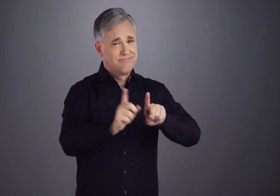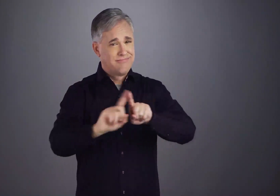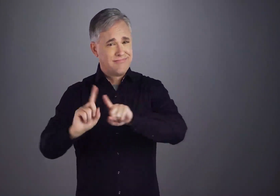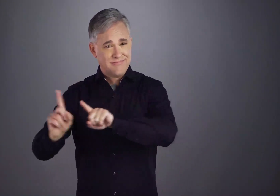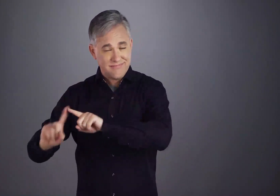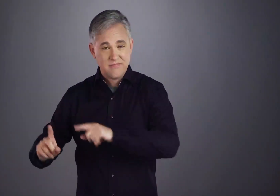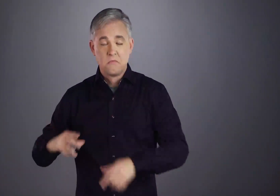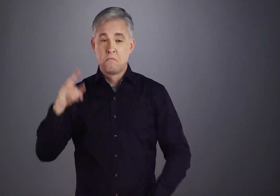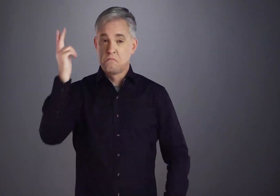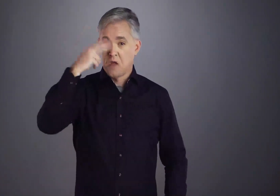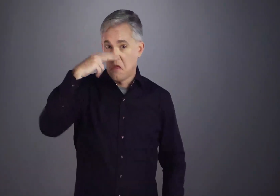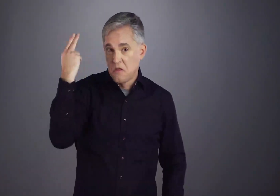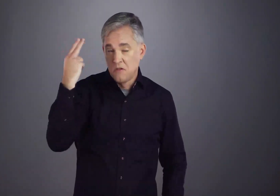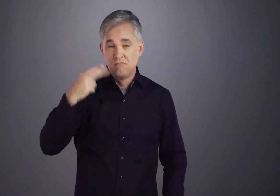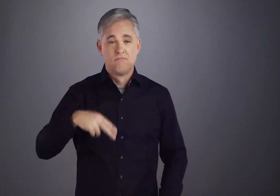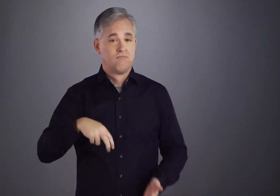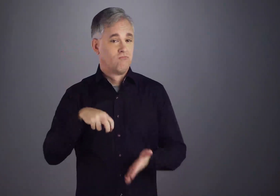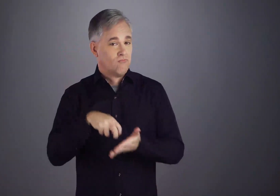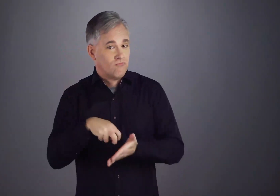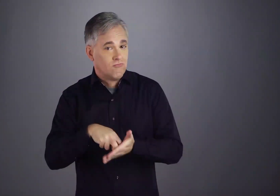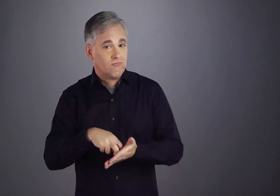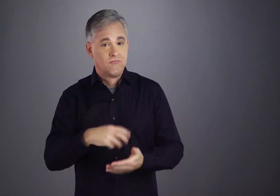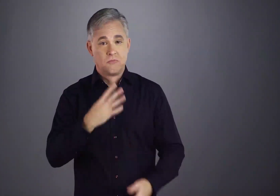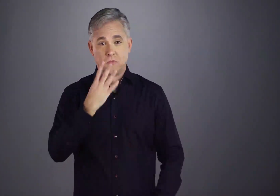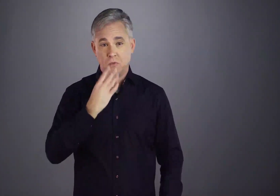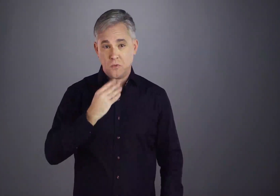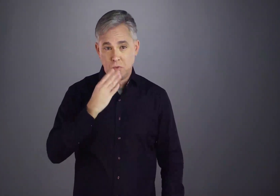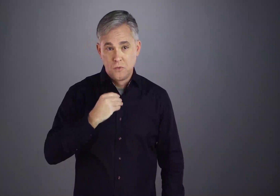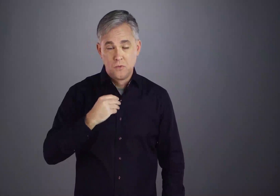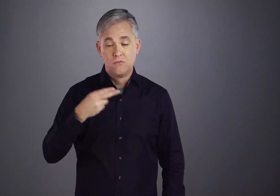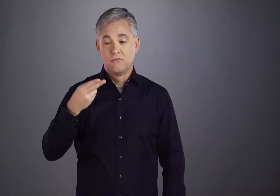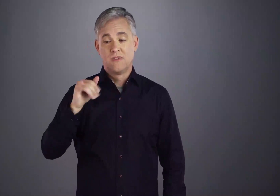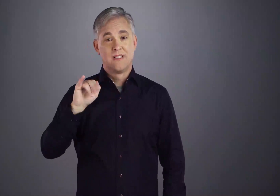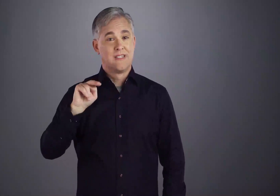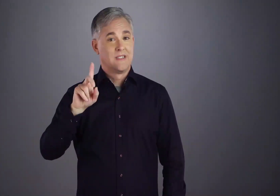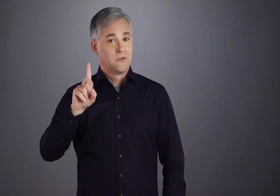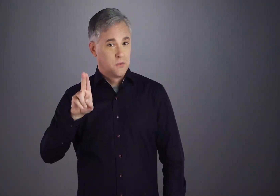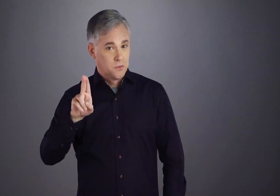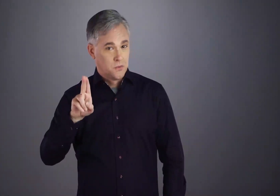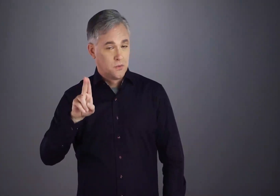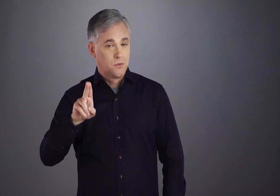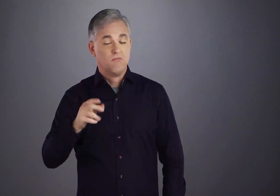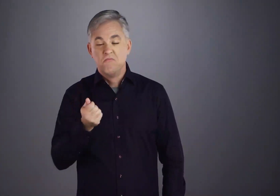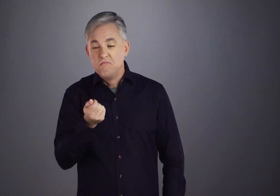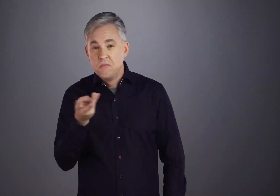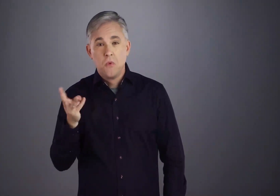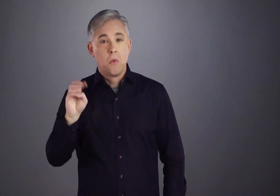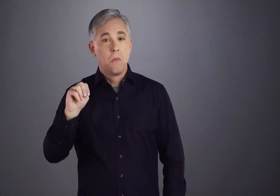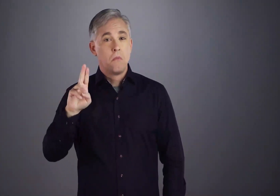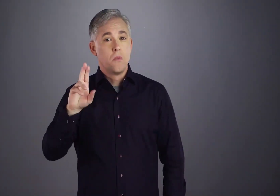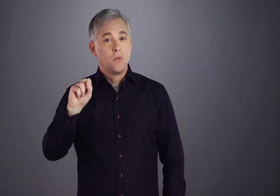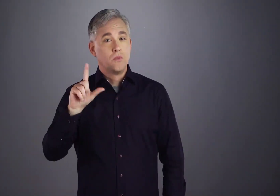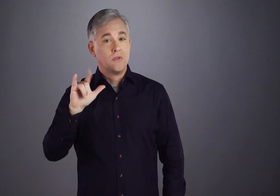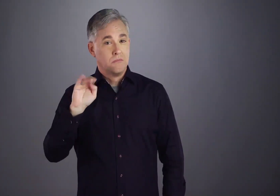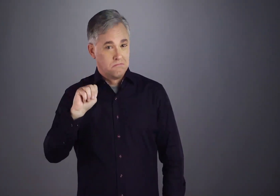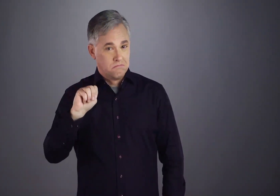By personal religious affiliation, we include Catholics, Protestants, Jews, Hindus, and a sprinkling of Muslims and